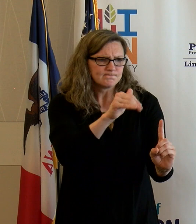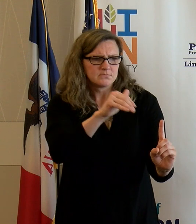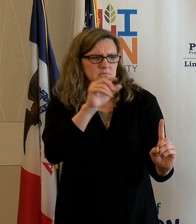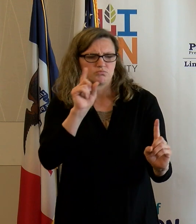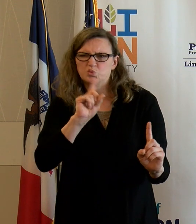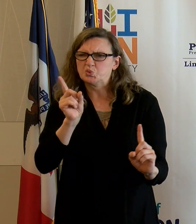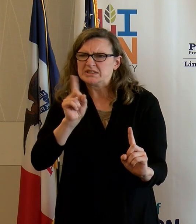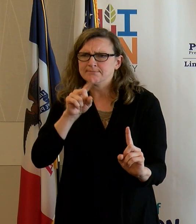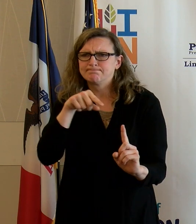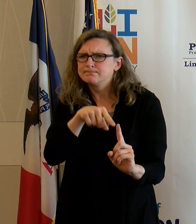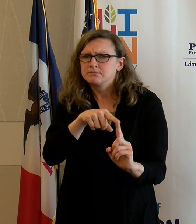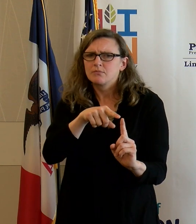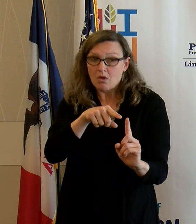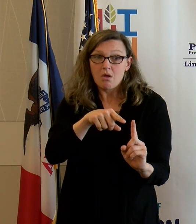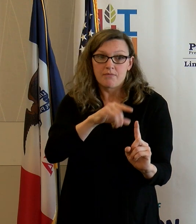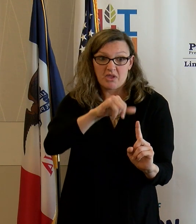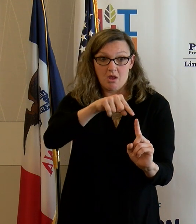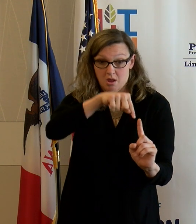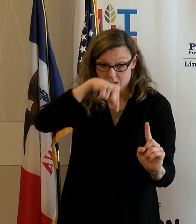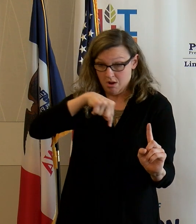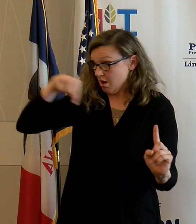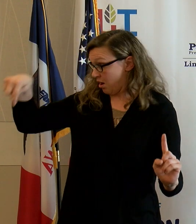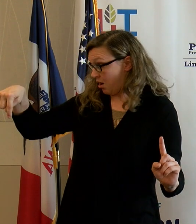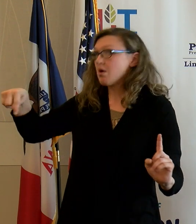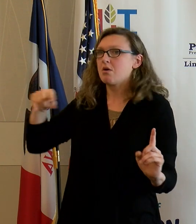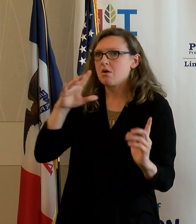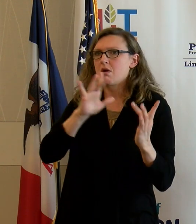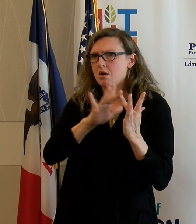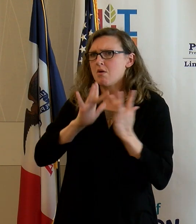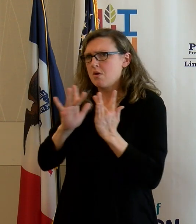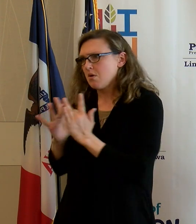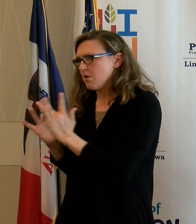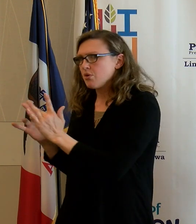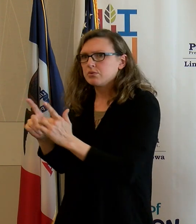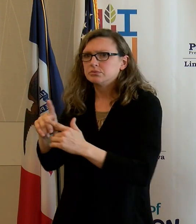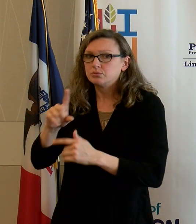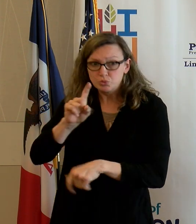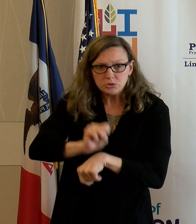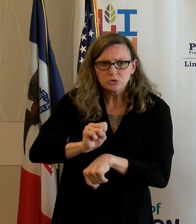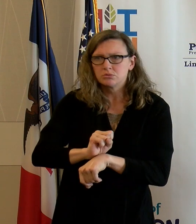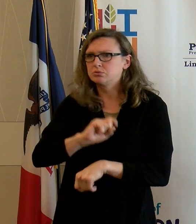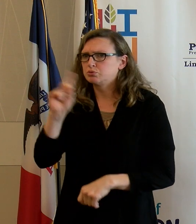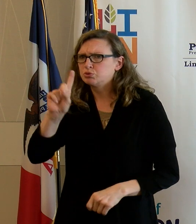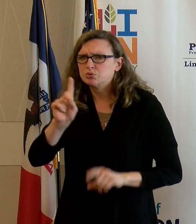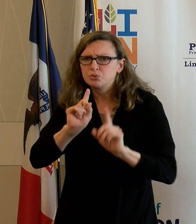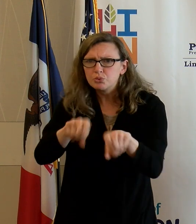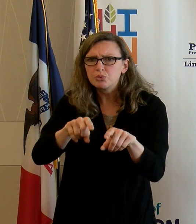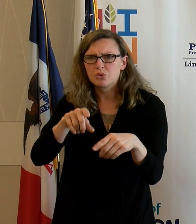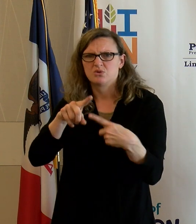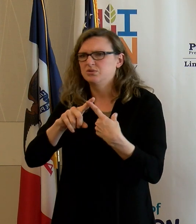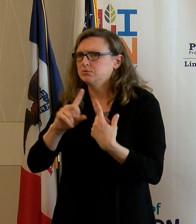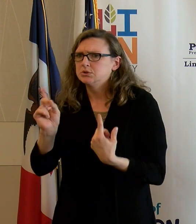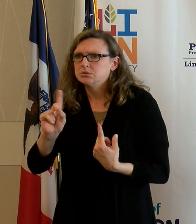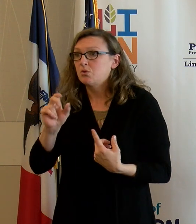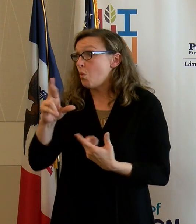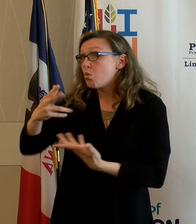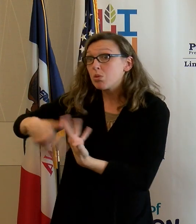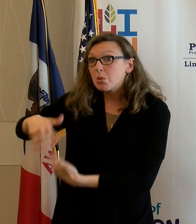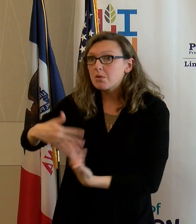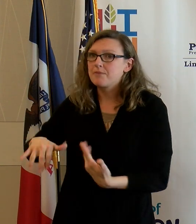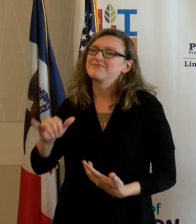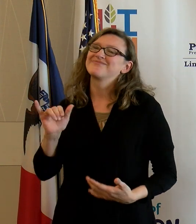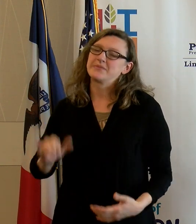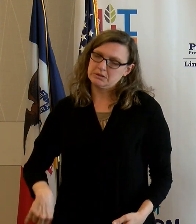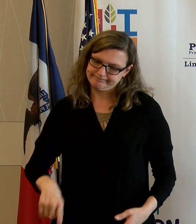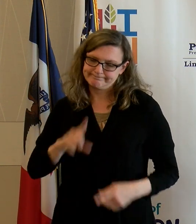you been around? Your family members, people at work, others, and then we reach out to those individuals. We give